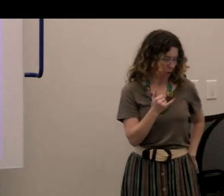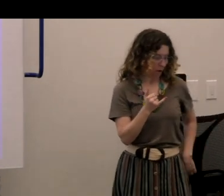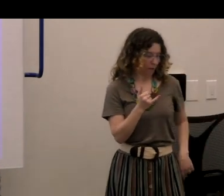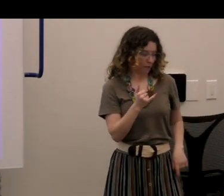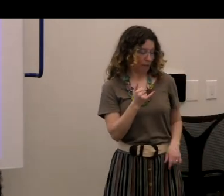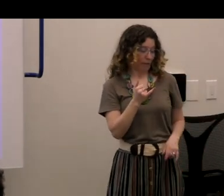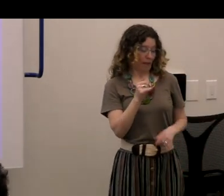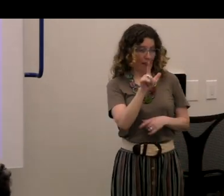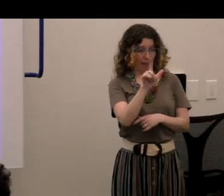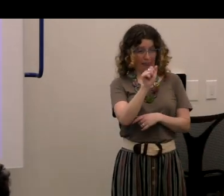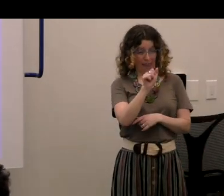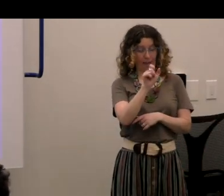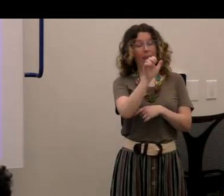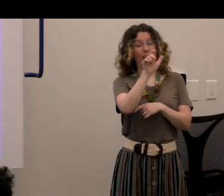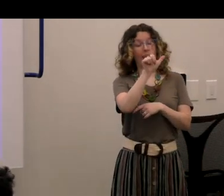Okay, so now